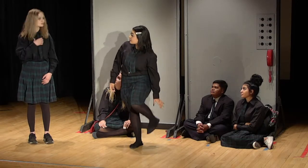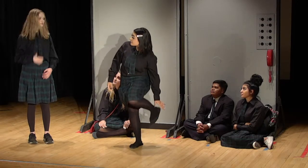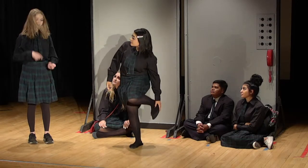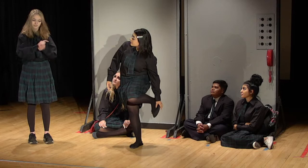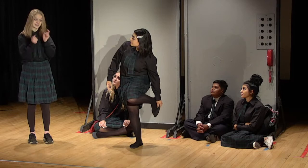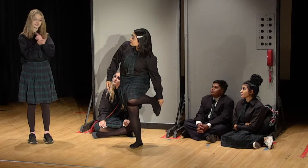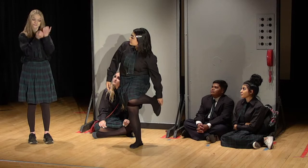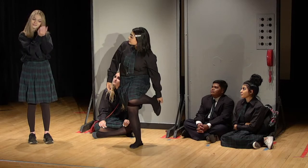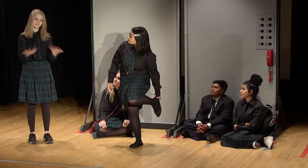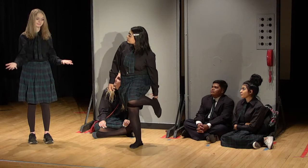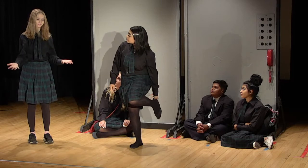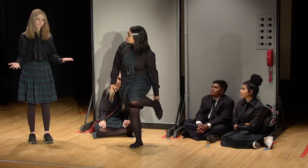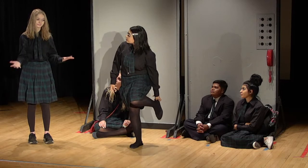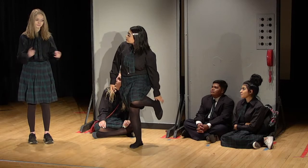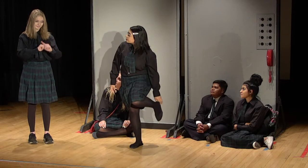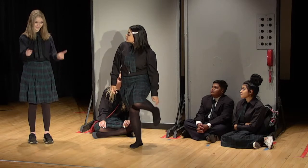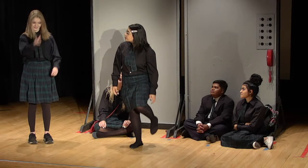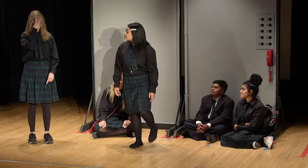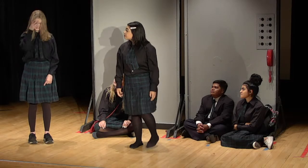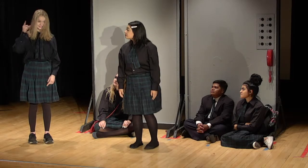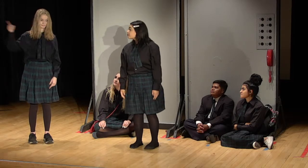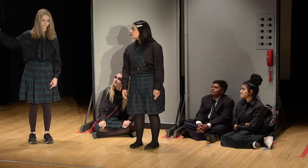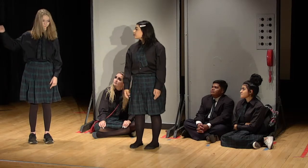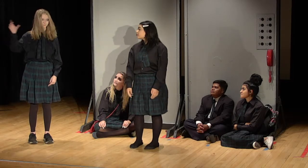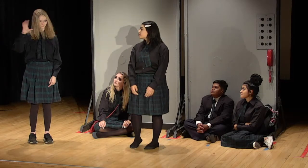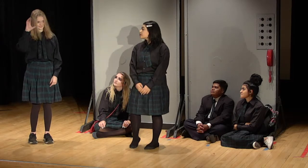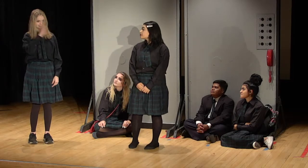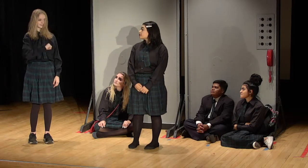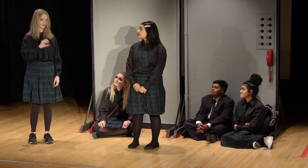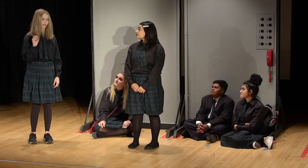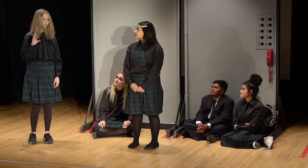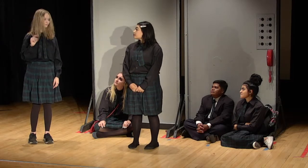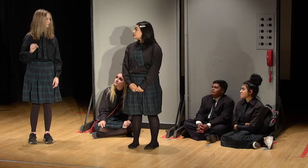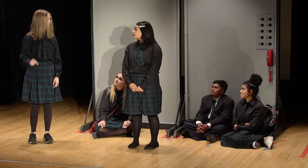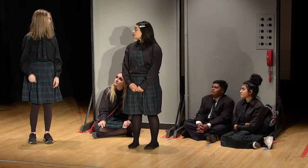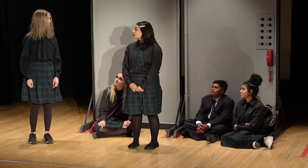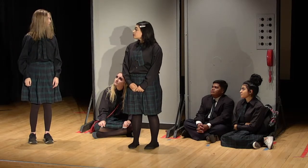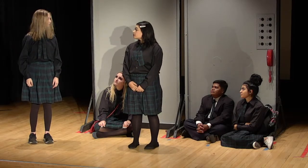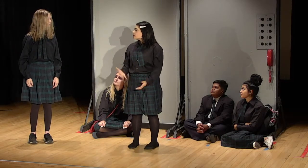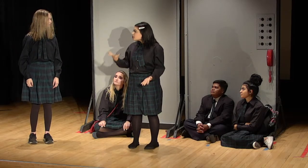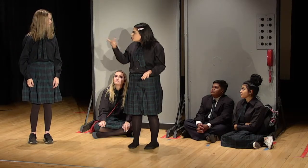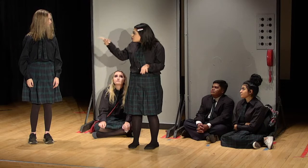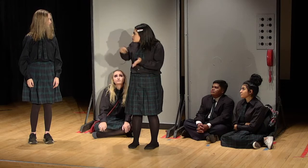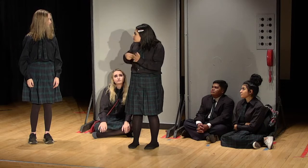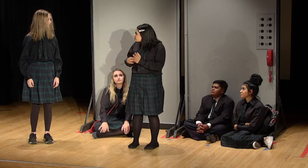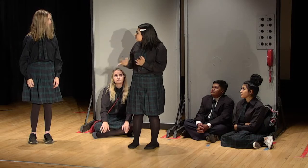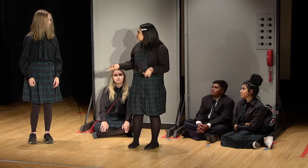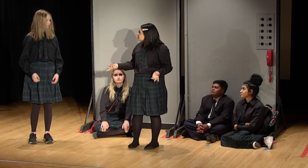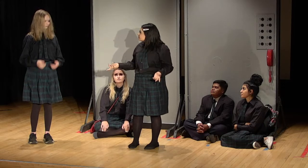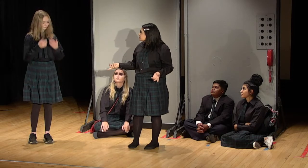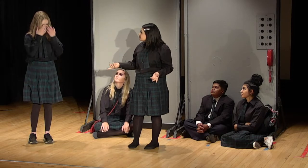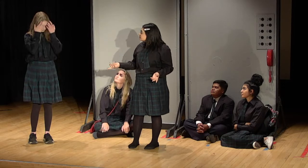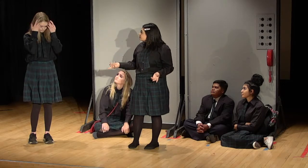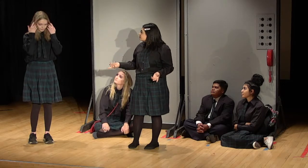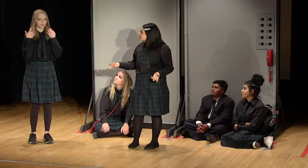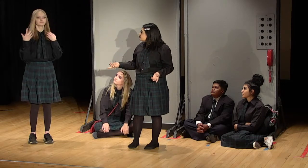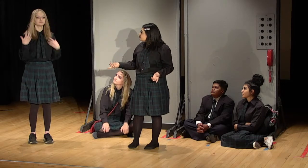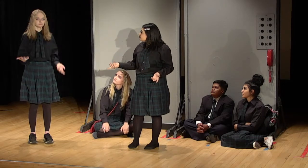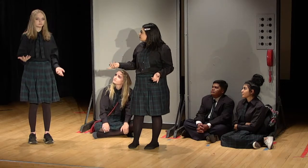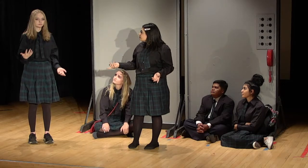Lindsay. I really wish I could change everything. Our dad is really missing out. What do you mean?